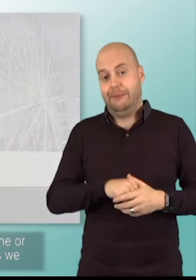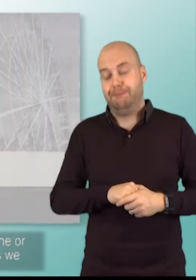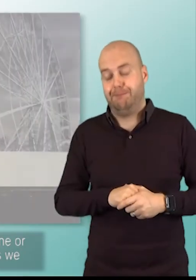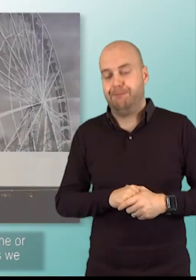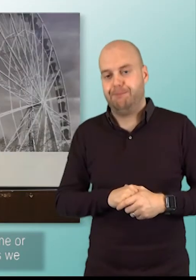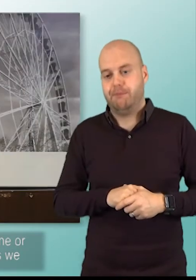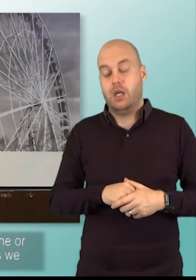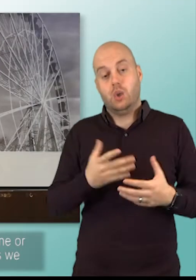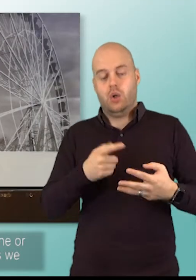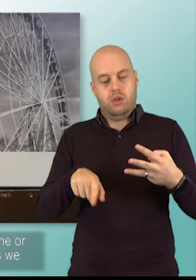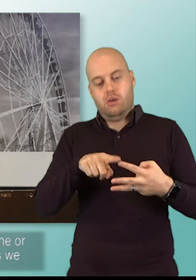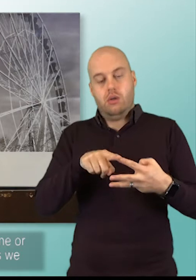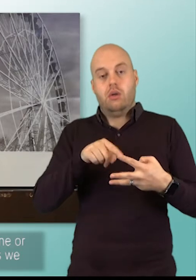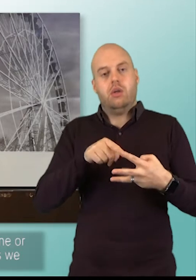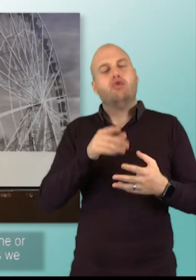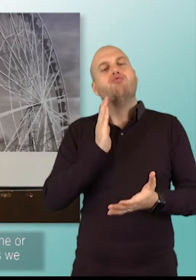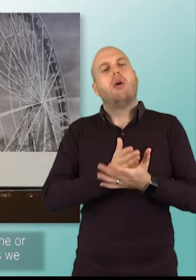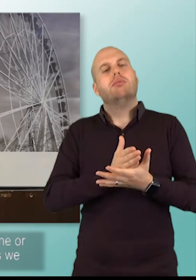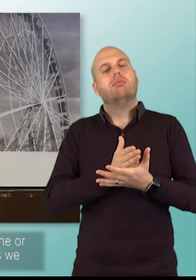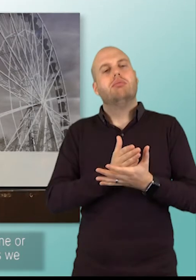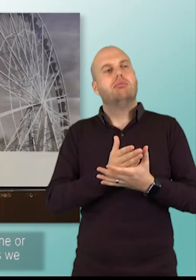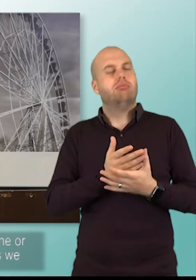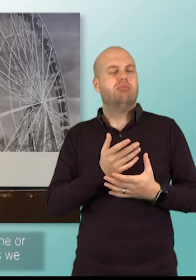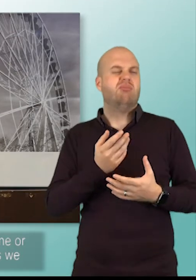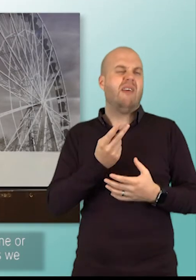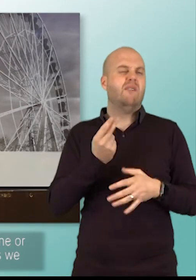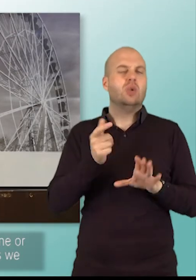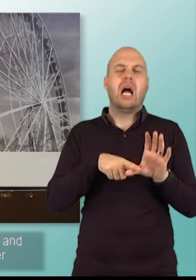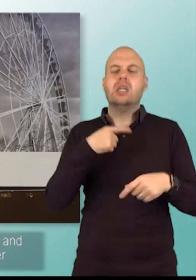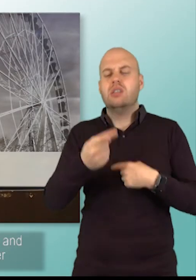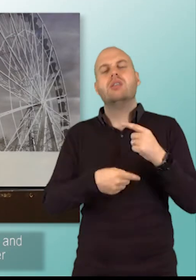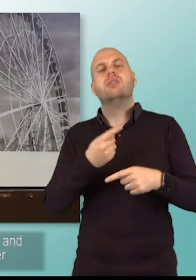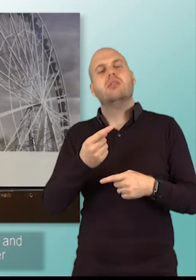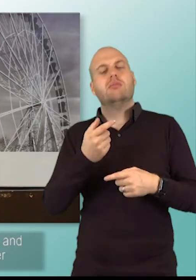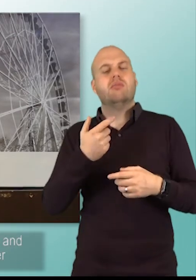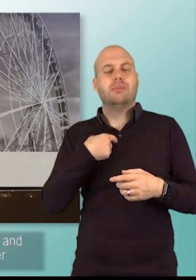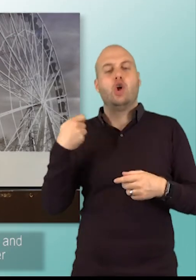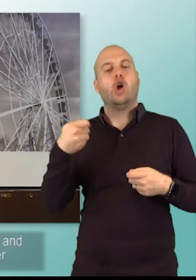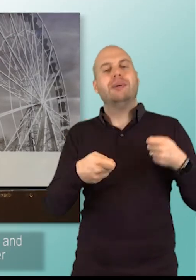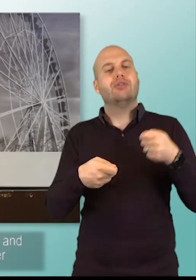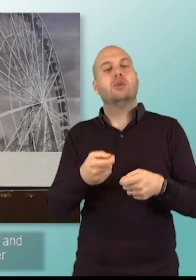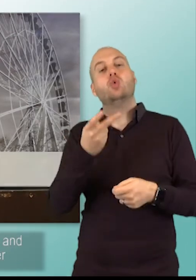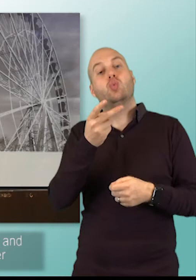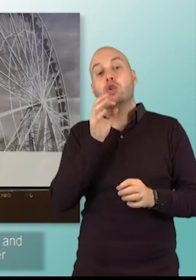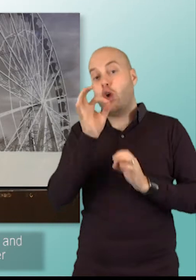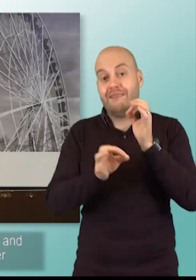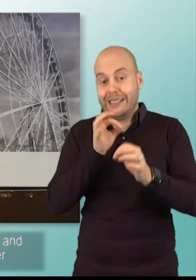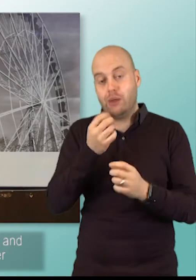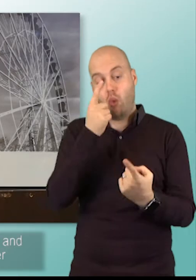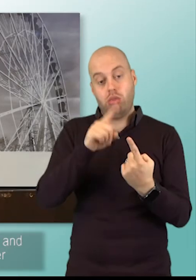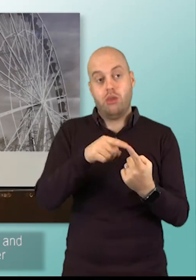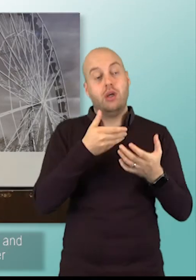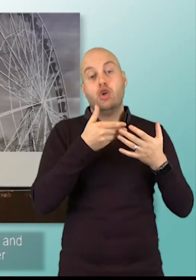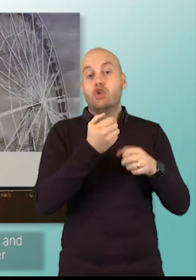recently. So trust. Every couple of years we commission two surveys, one of the